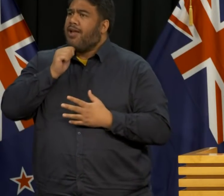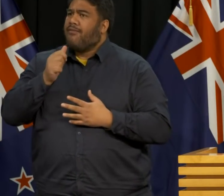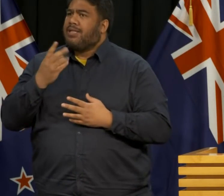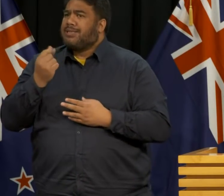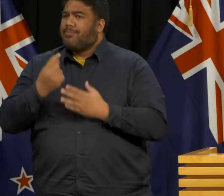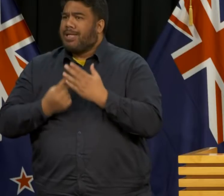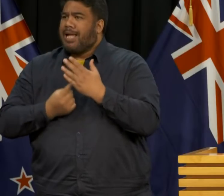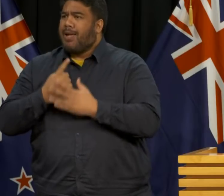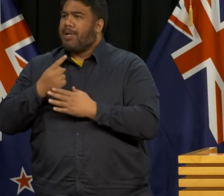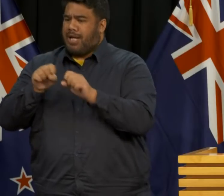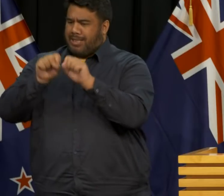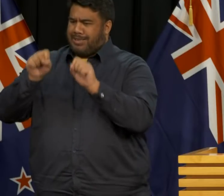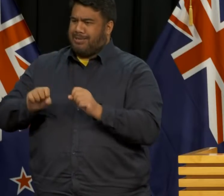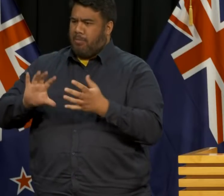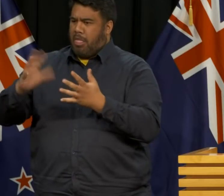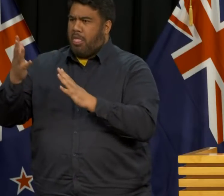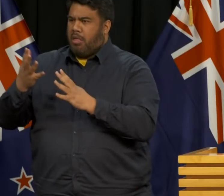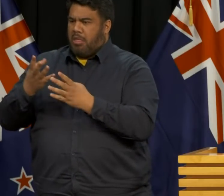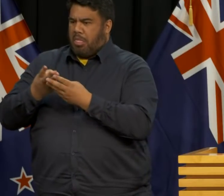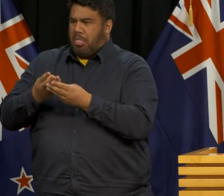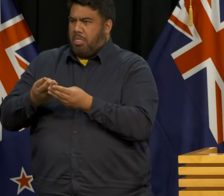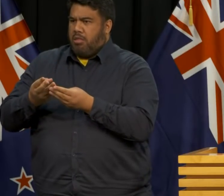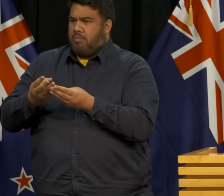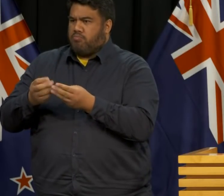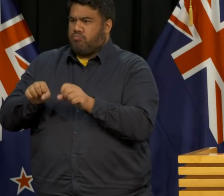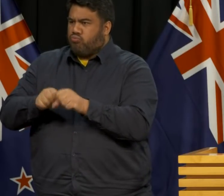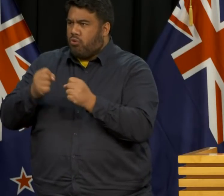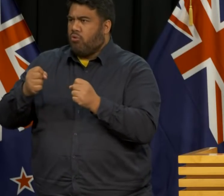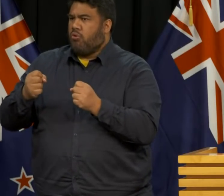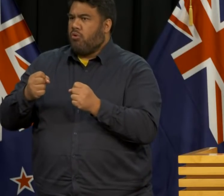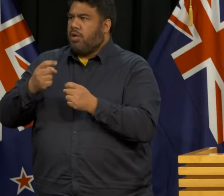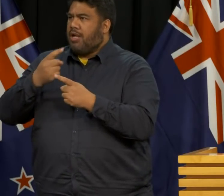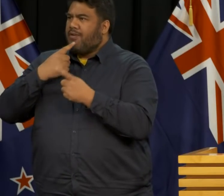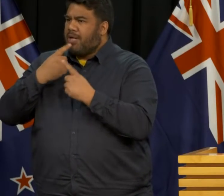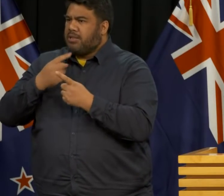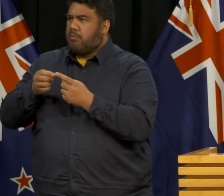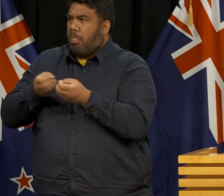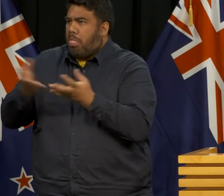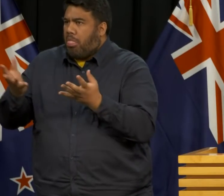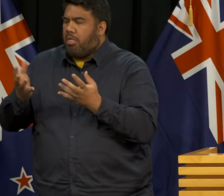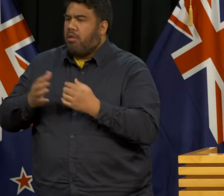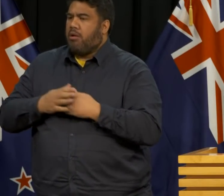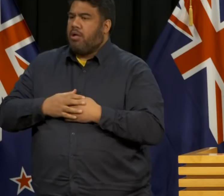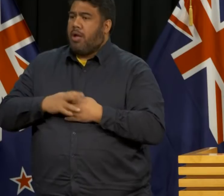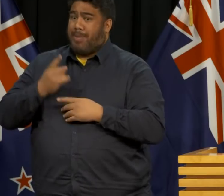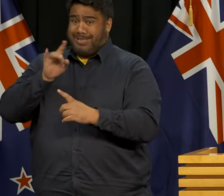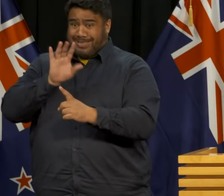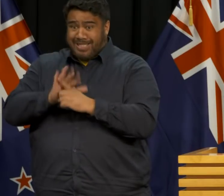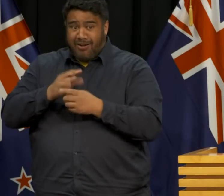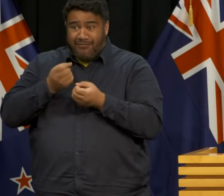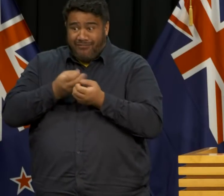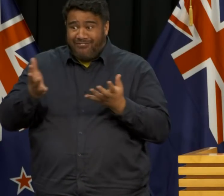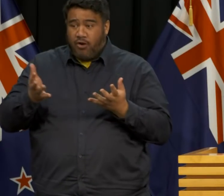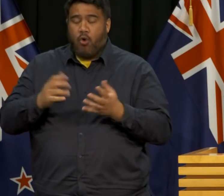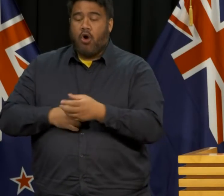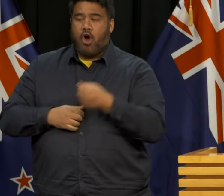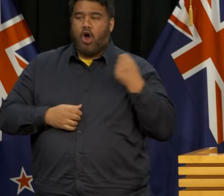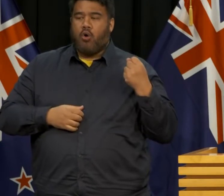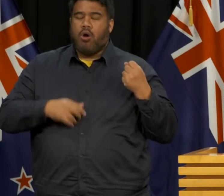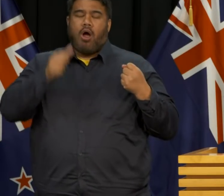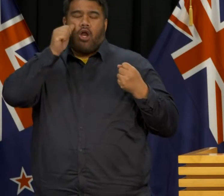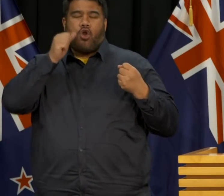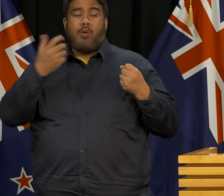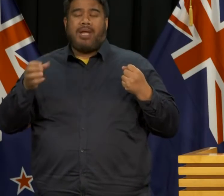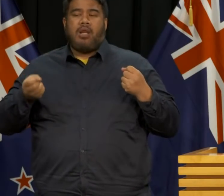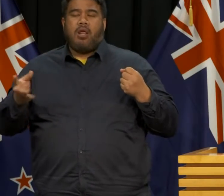been a failure of, information handling. It is not legitimate to release that information or to sit on that information and not do